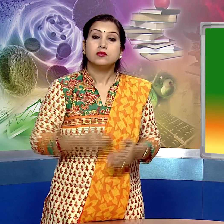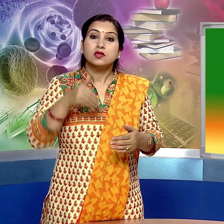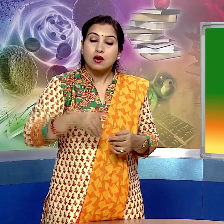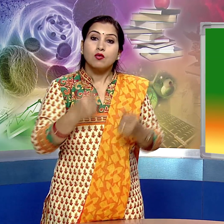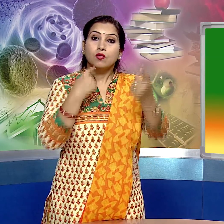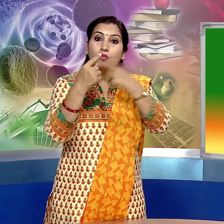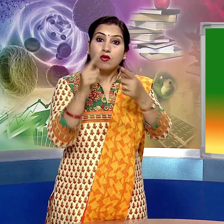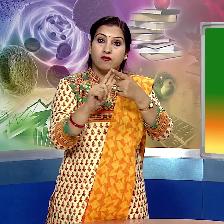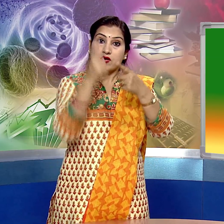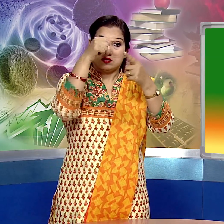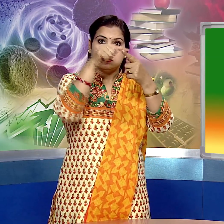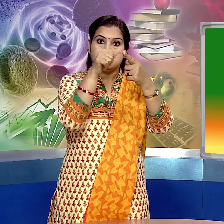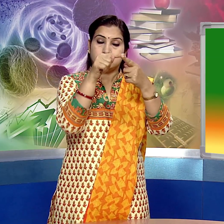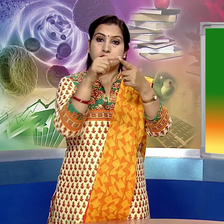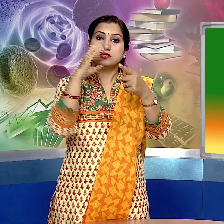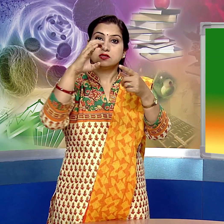Now we will talk about calcium.